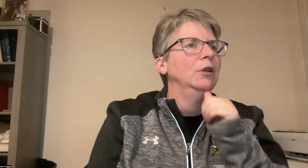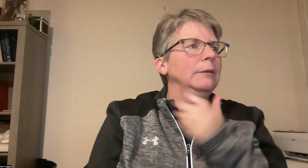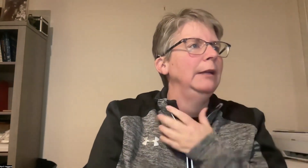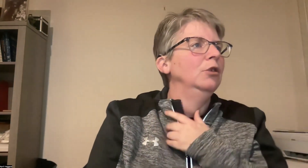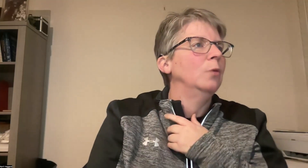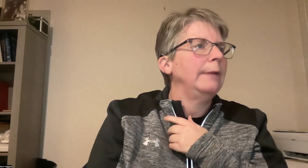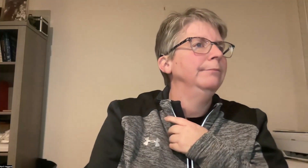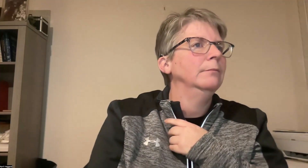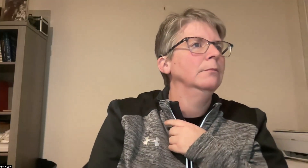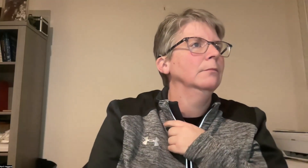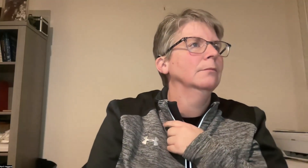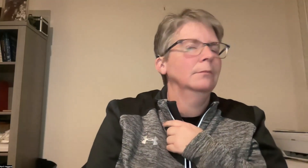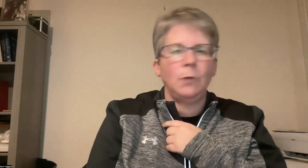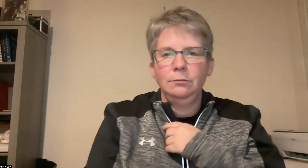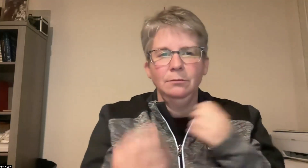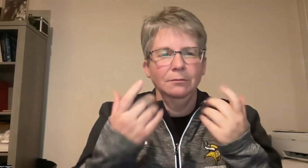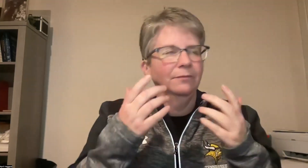Where are we? Not here, not here, not here.